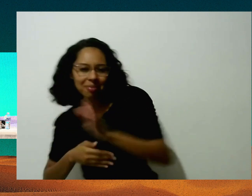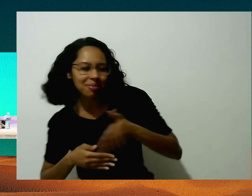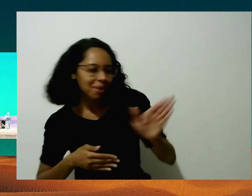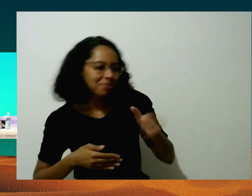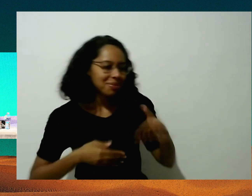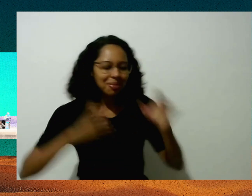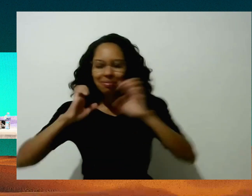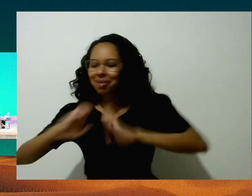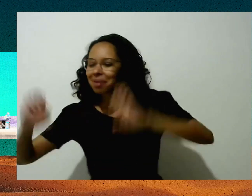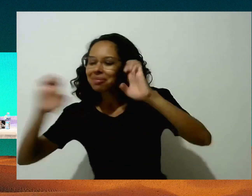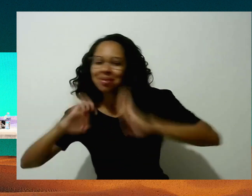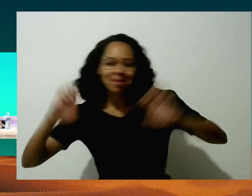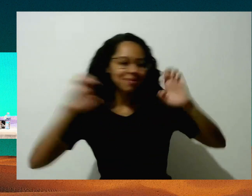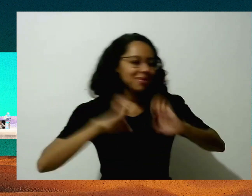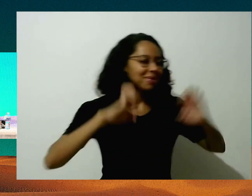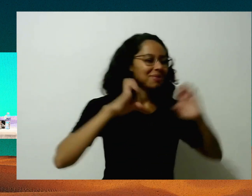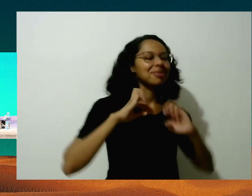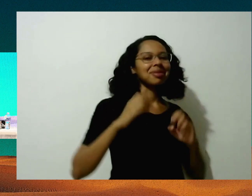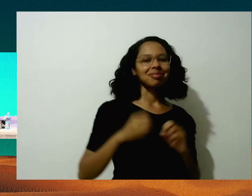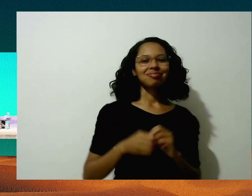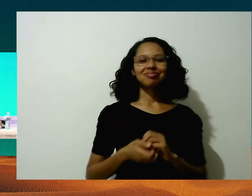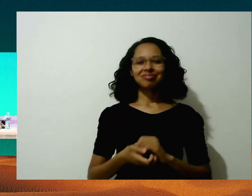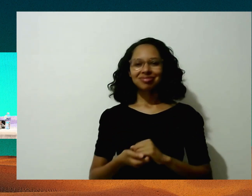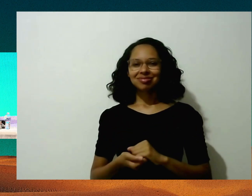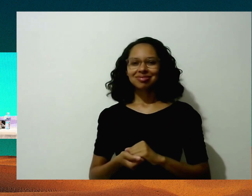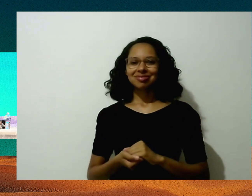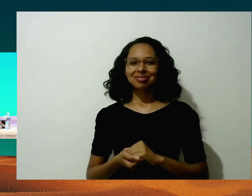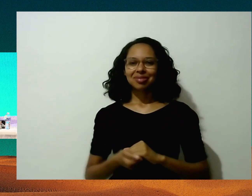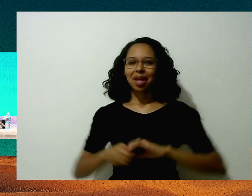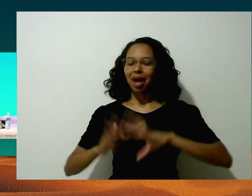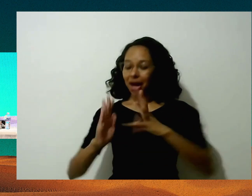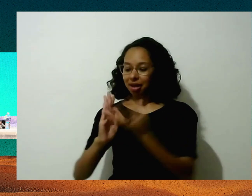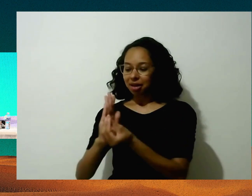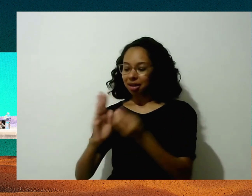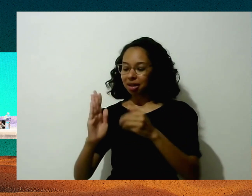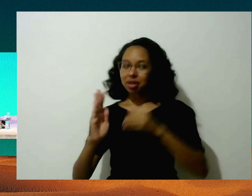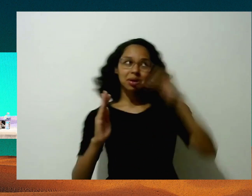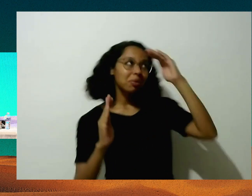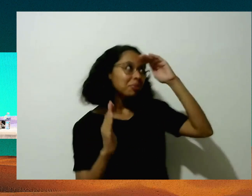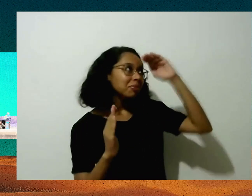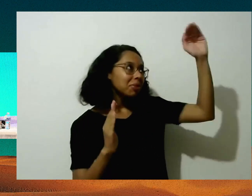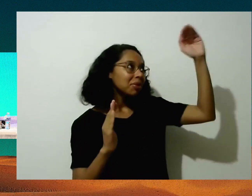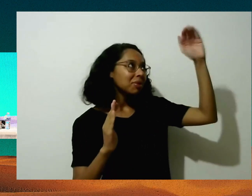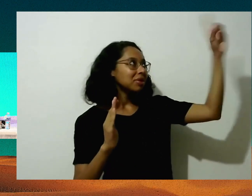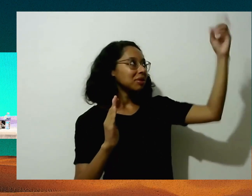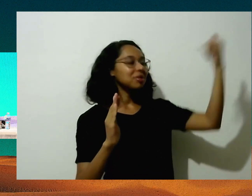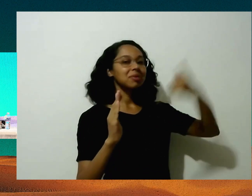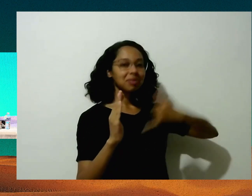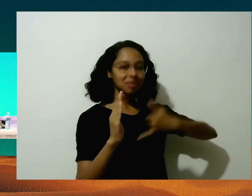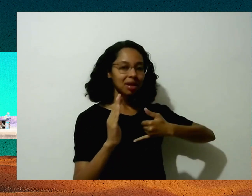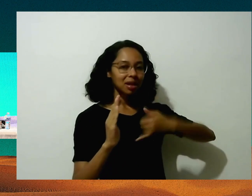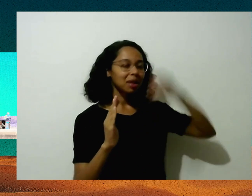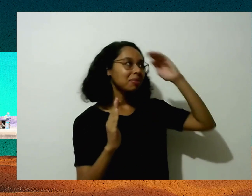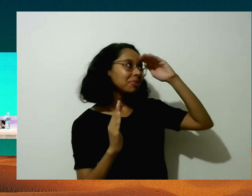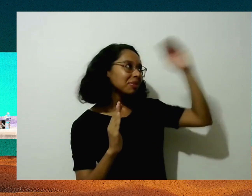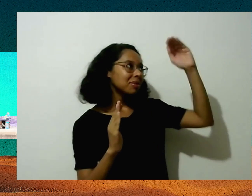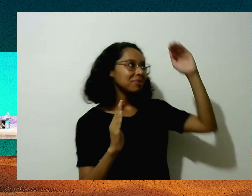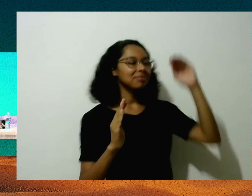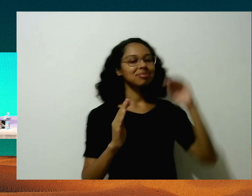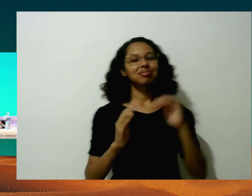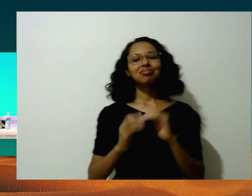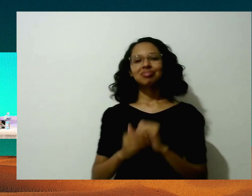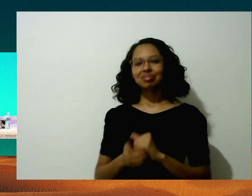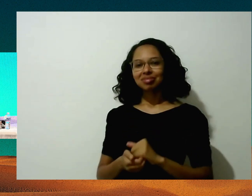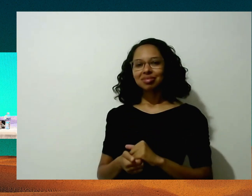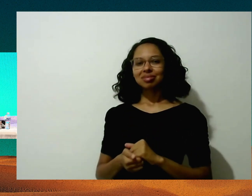preached everywhere. Irmãos, a igreja tem que obedecer a palavra. Saints, the church needs to obey the word. Não é para a gente